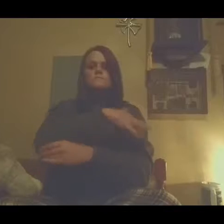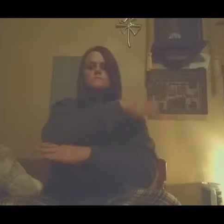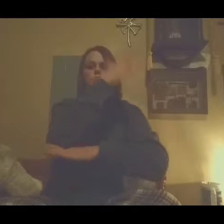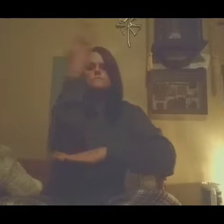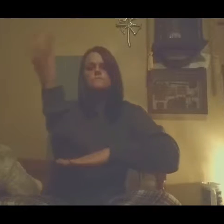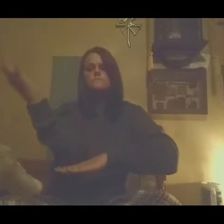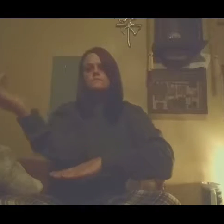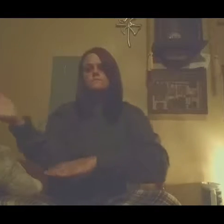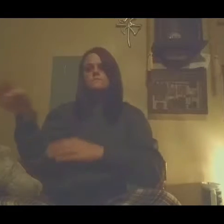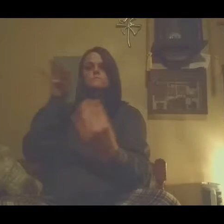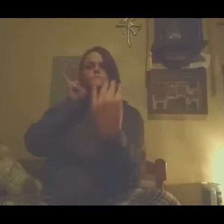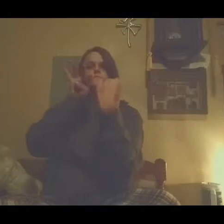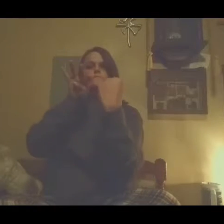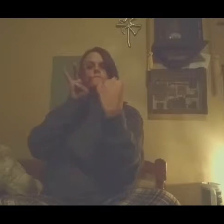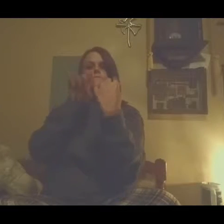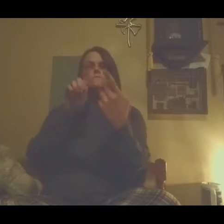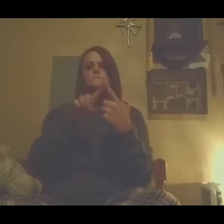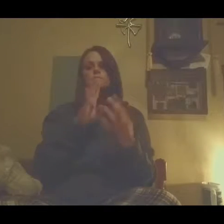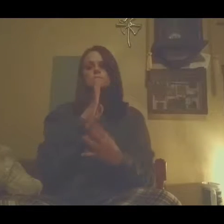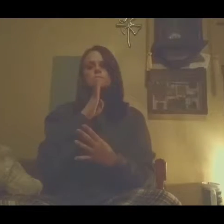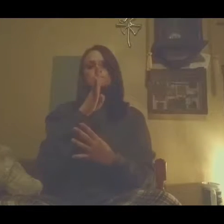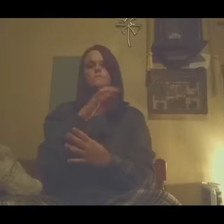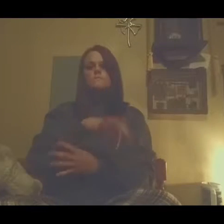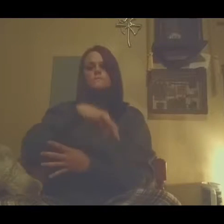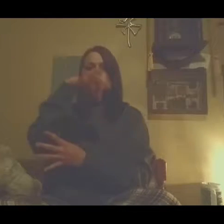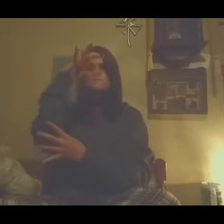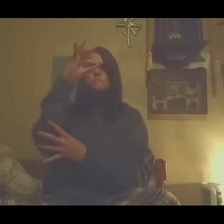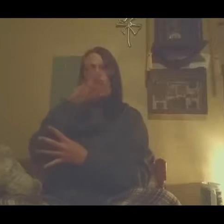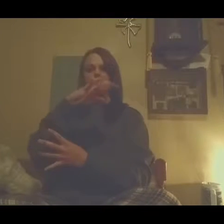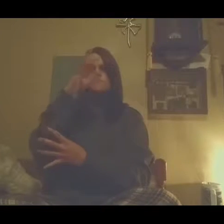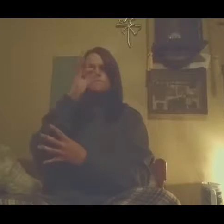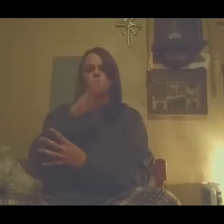a rainbow highway to be found